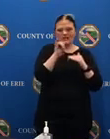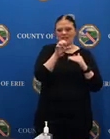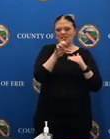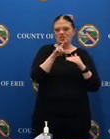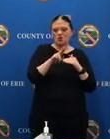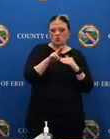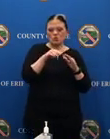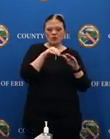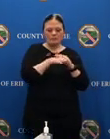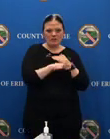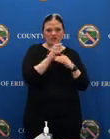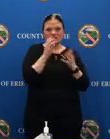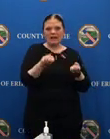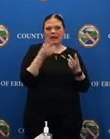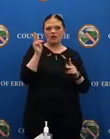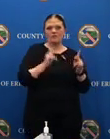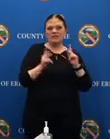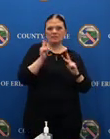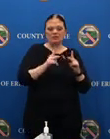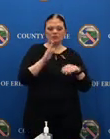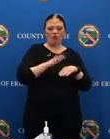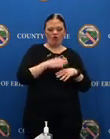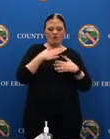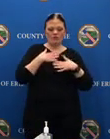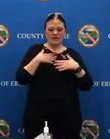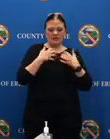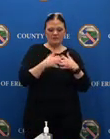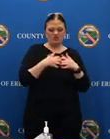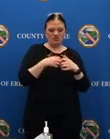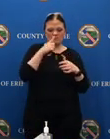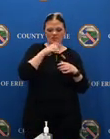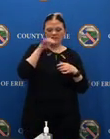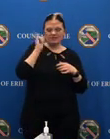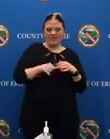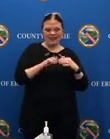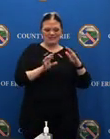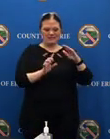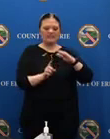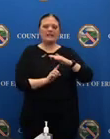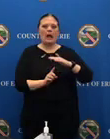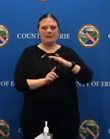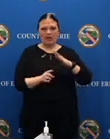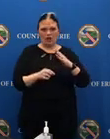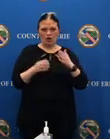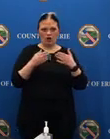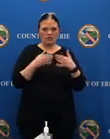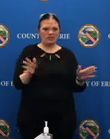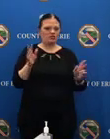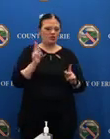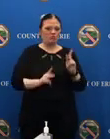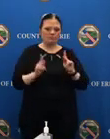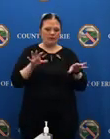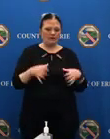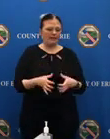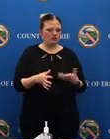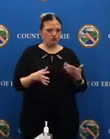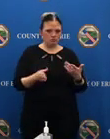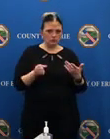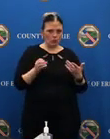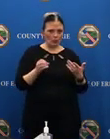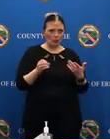ICU admissions, and the number of people who are on ventilators, because that's the denominator there is the general population. And